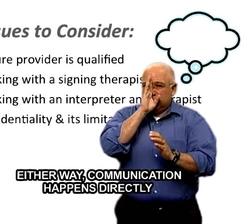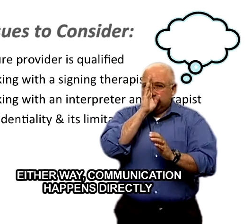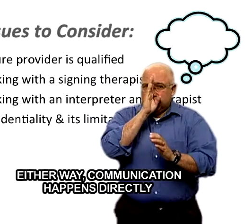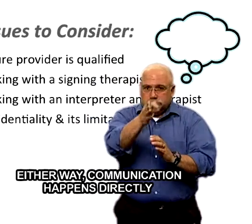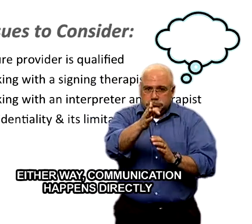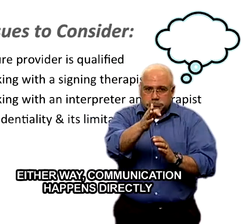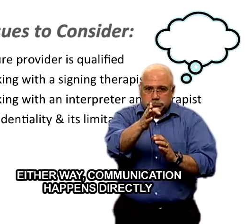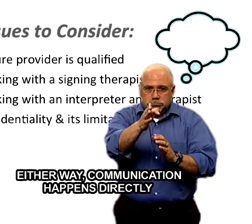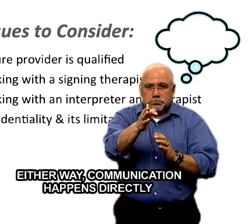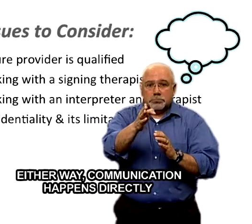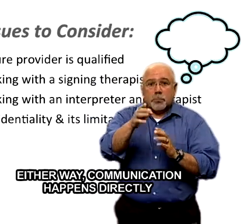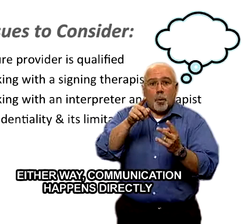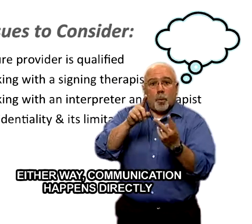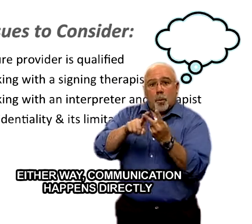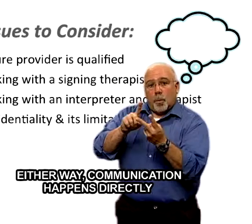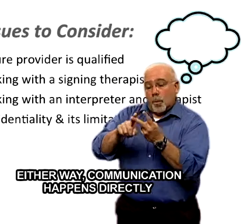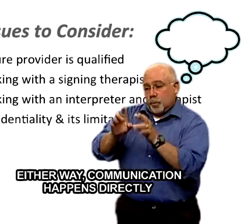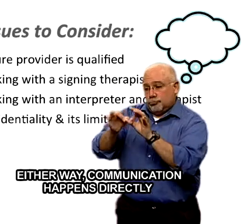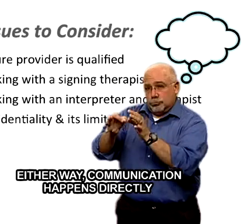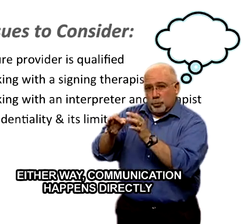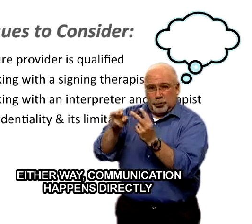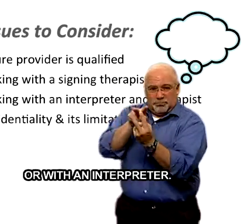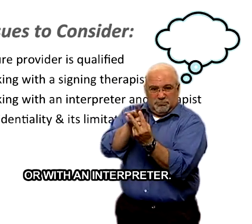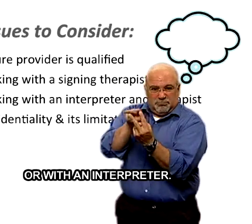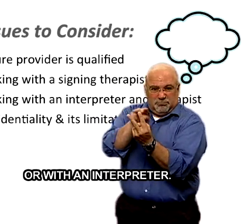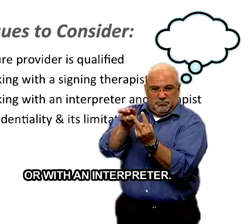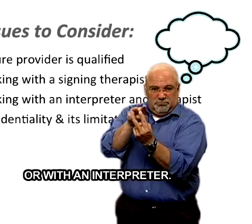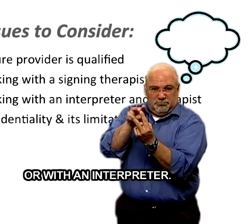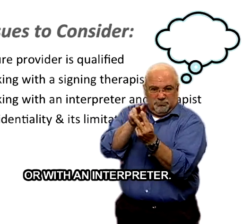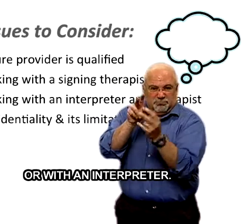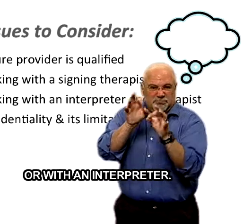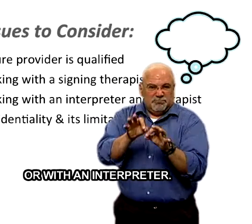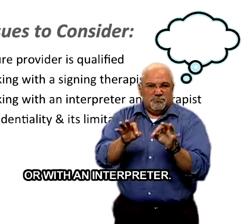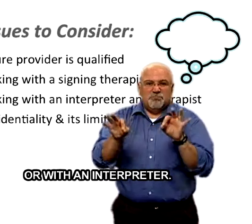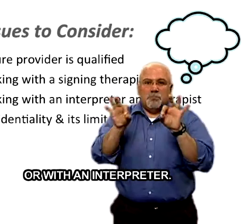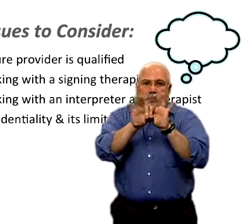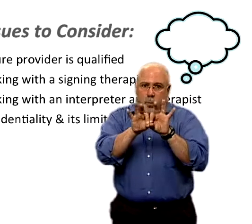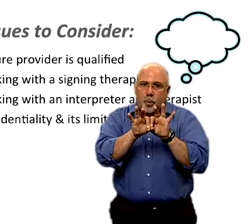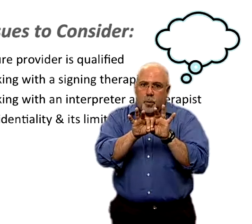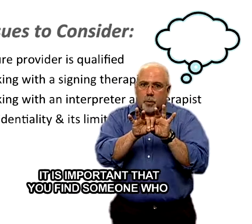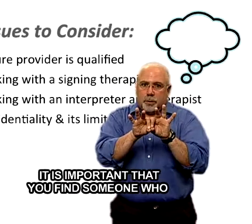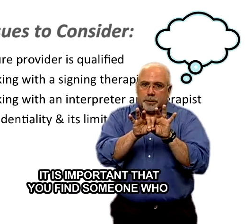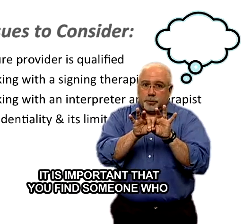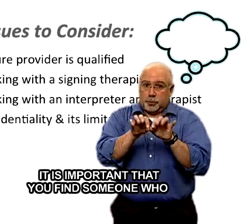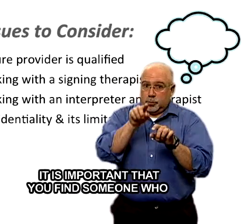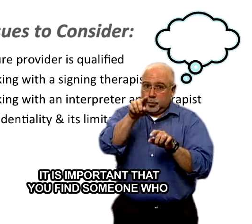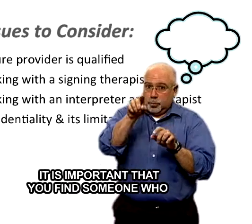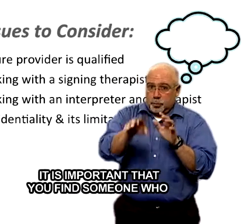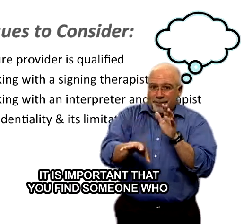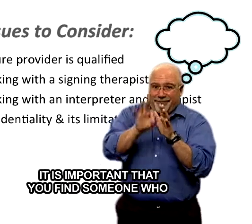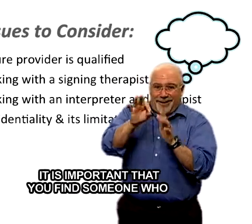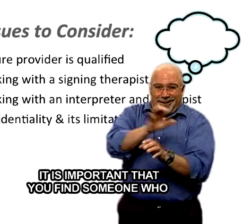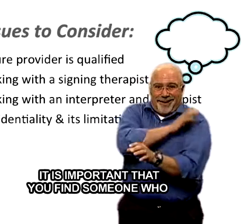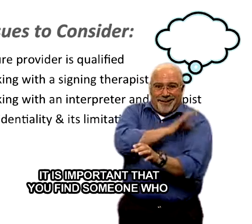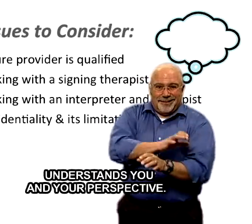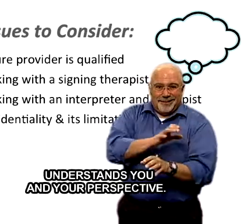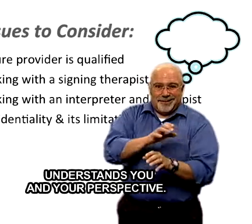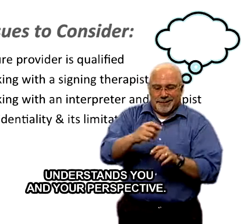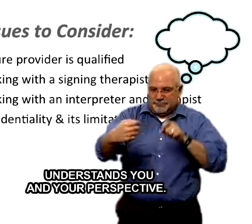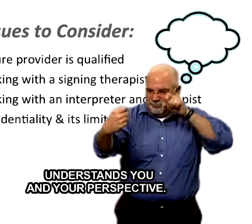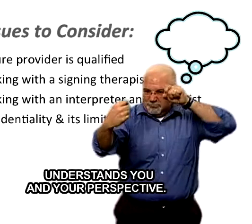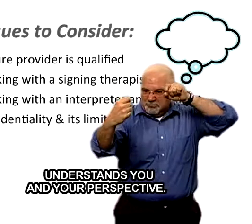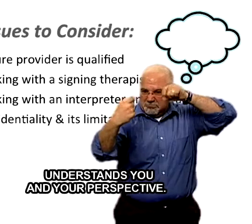Either way, communication happens directly or with an interpreter. It is important that you find someone